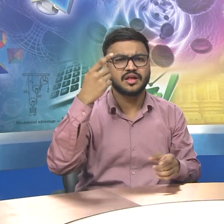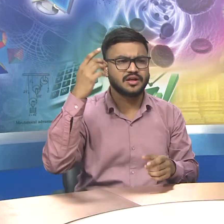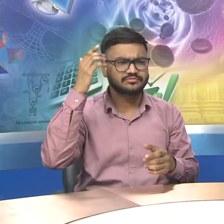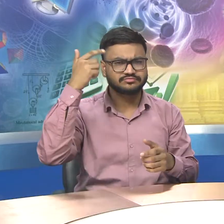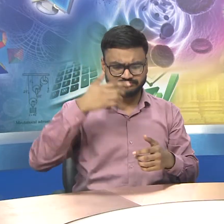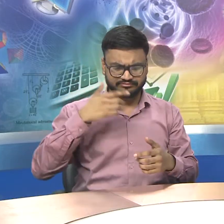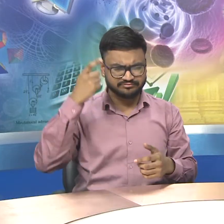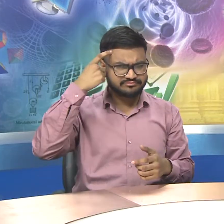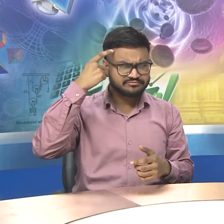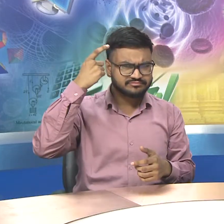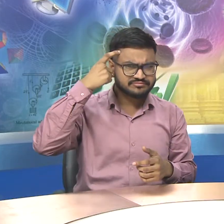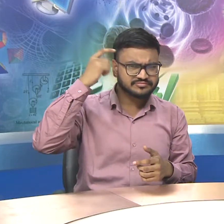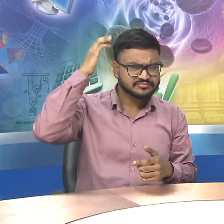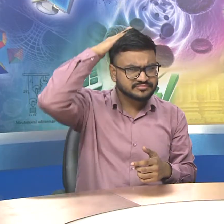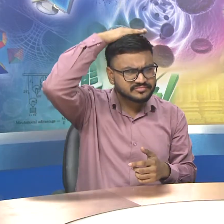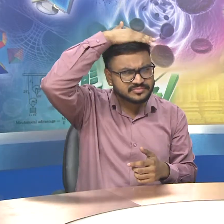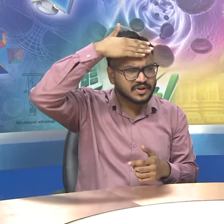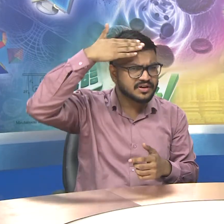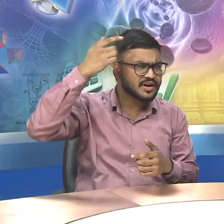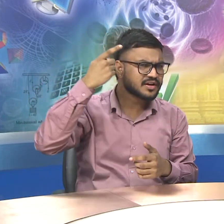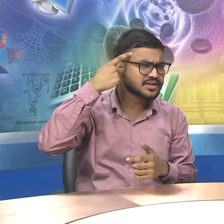such as thinking